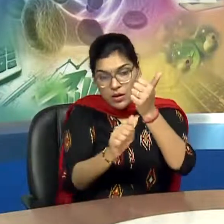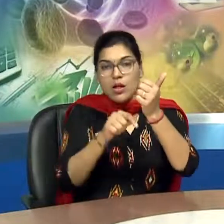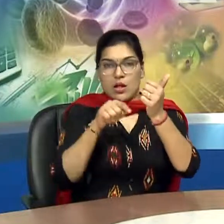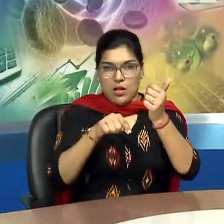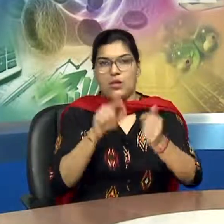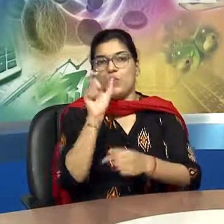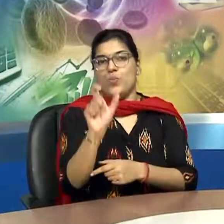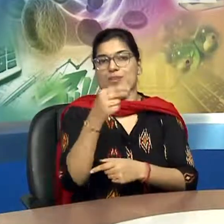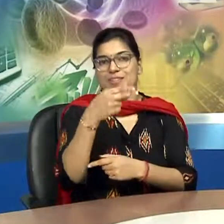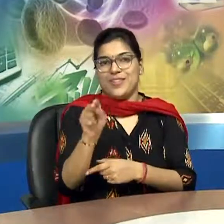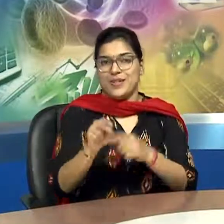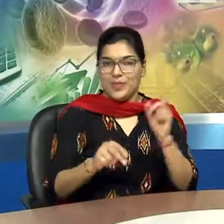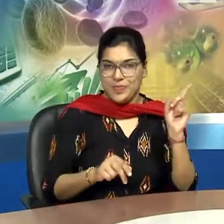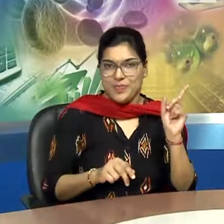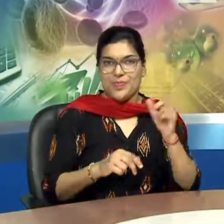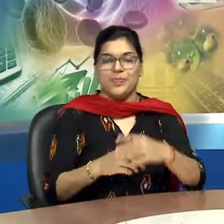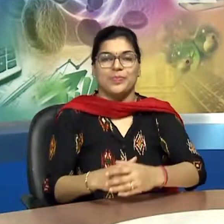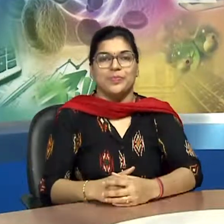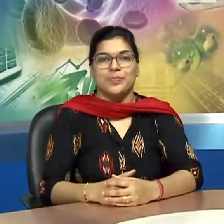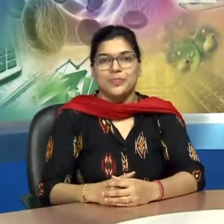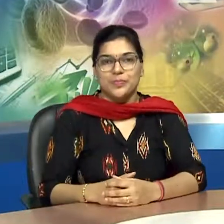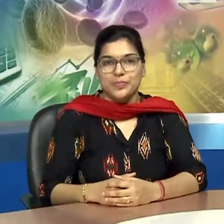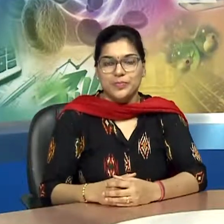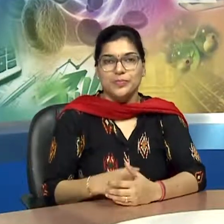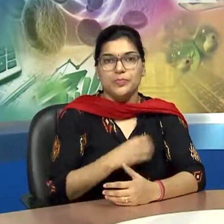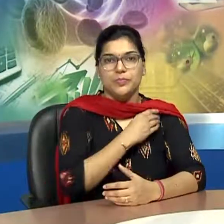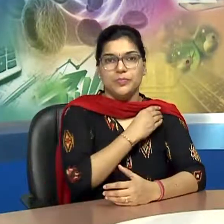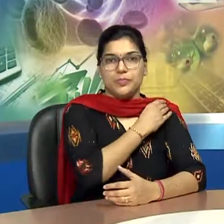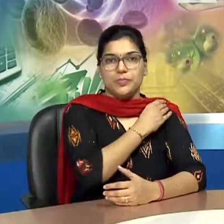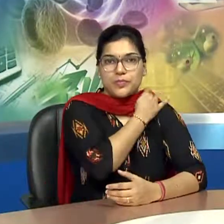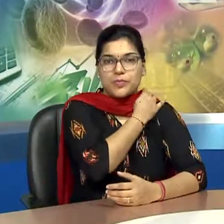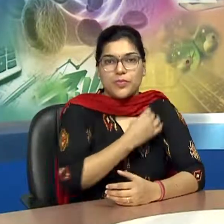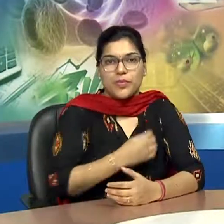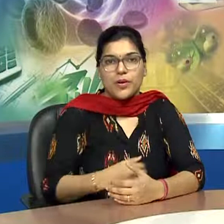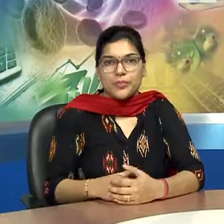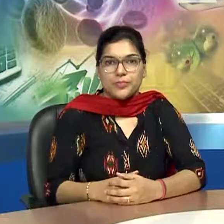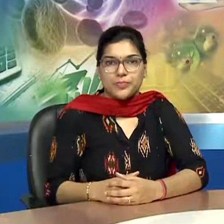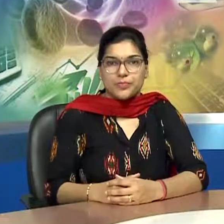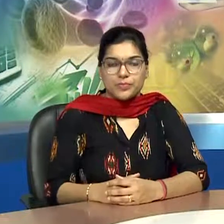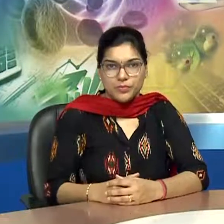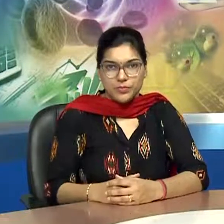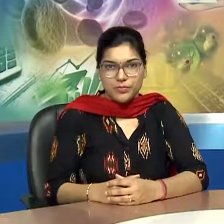to the boss. You can say the reporting officer for the boss.